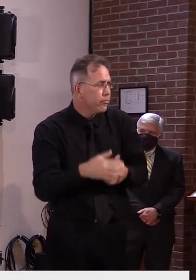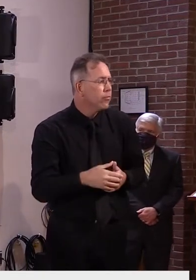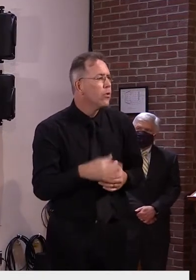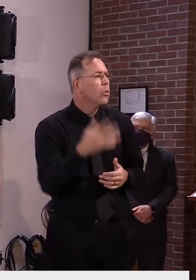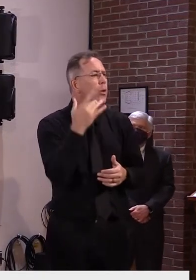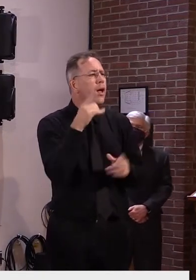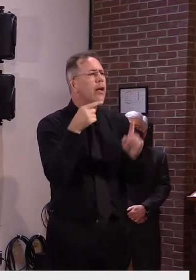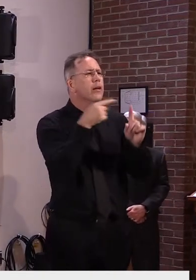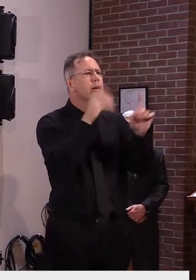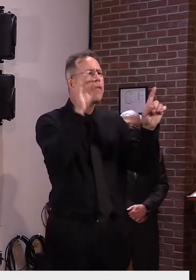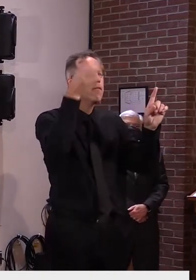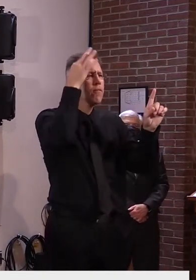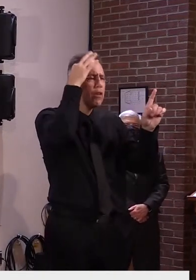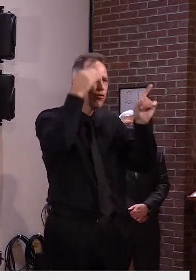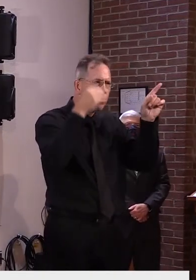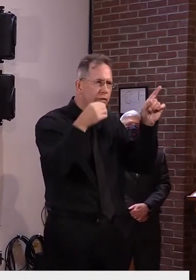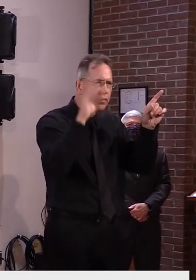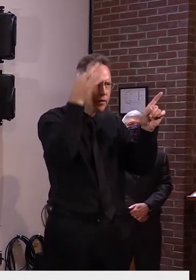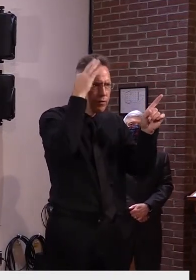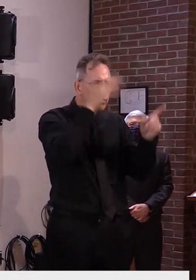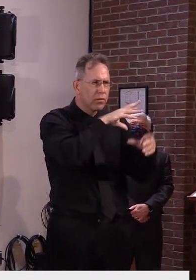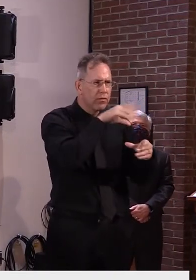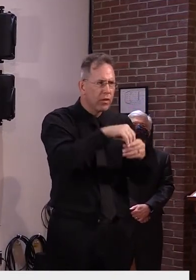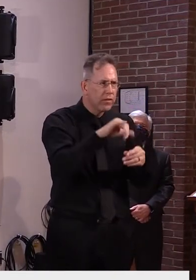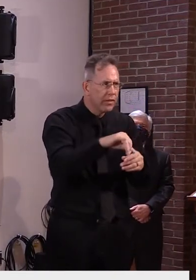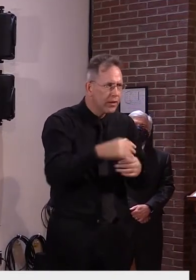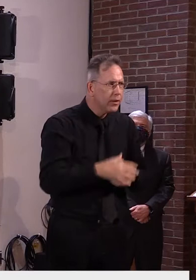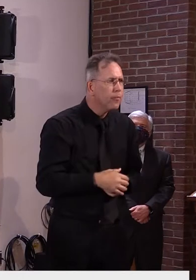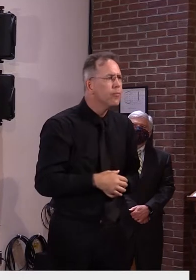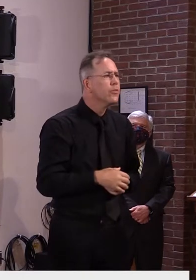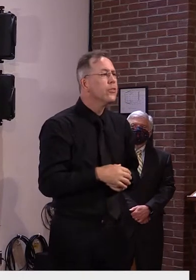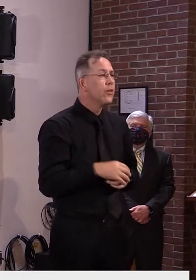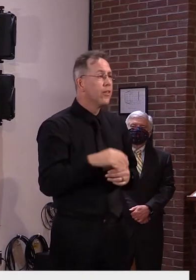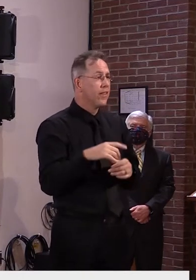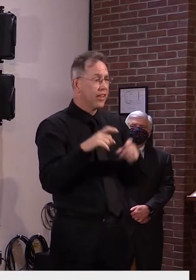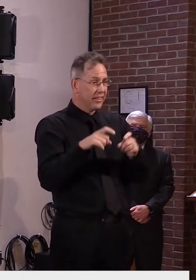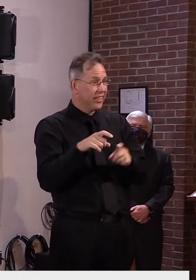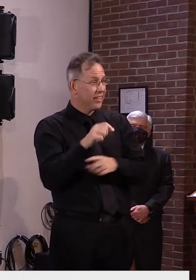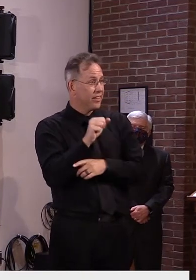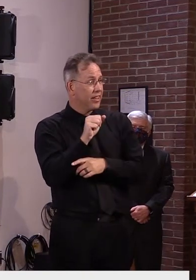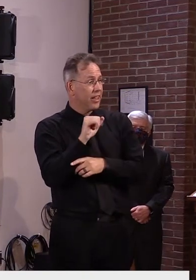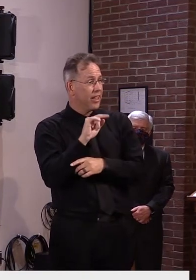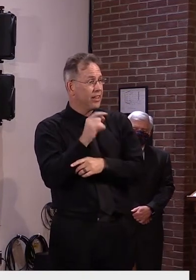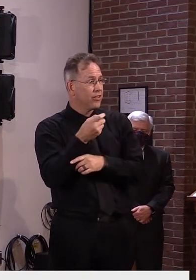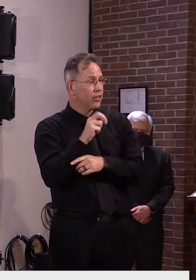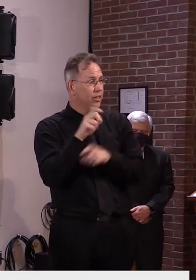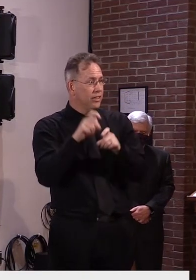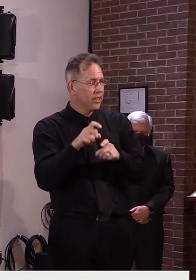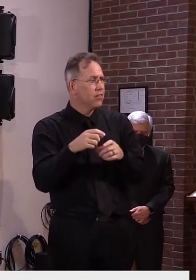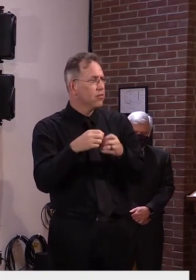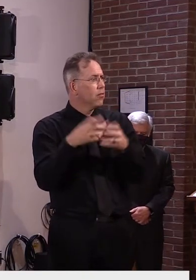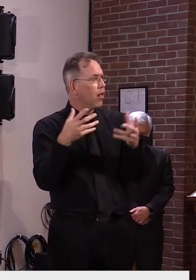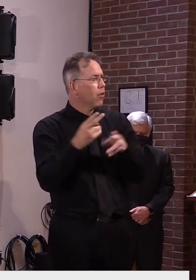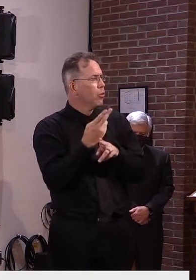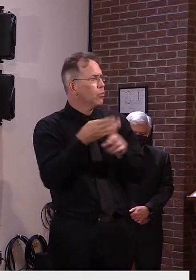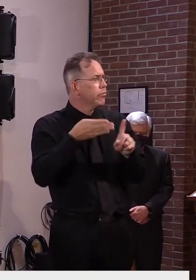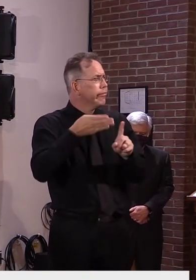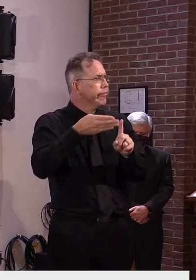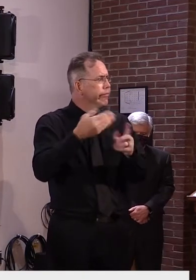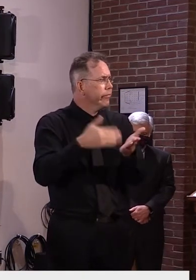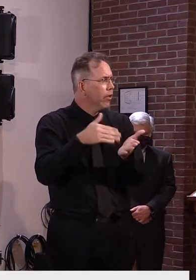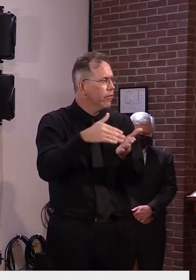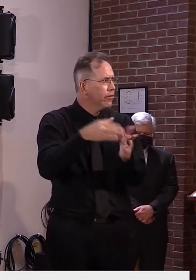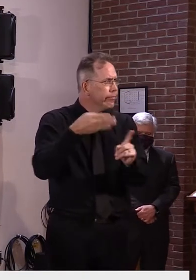procured both antigen test instruments and tests on a large scale and are distributing them to long-term